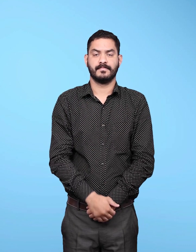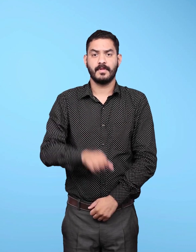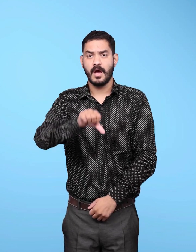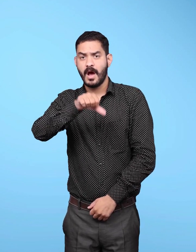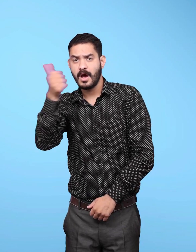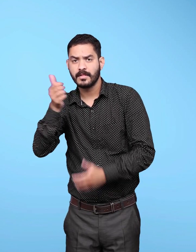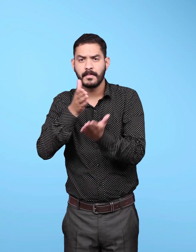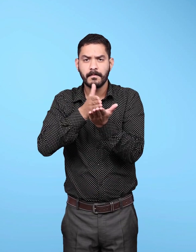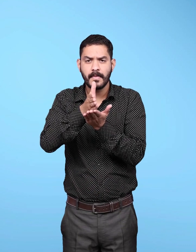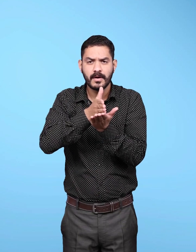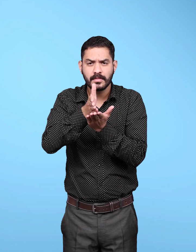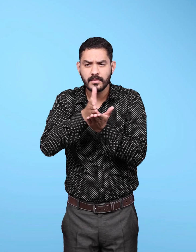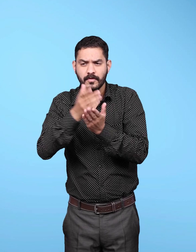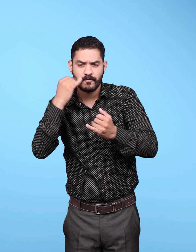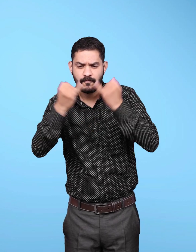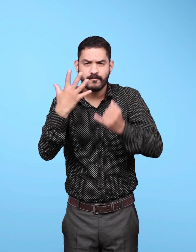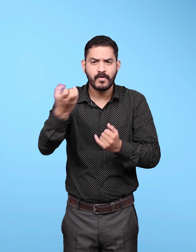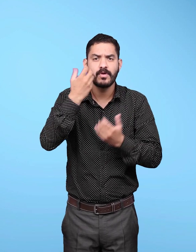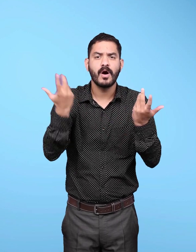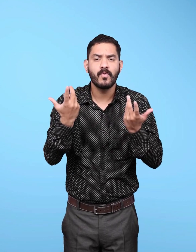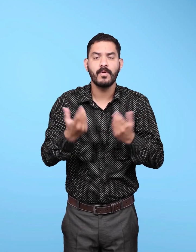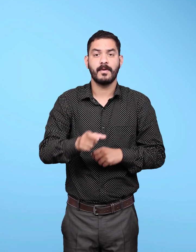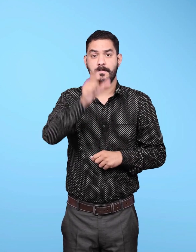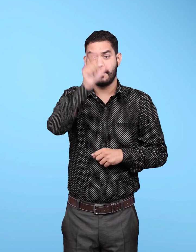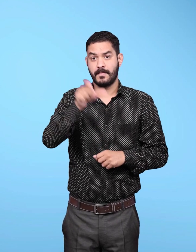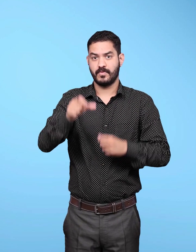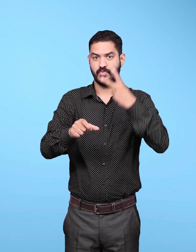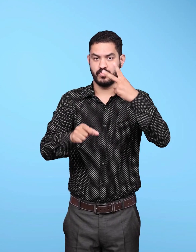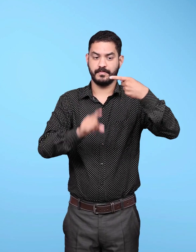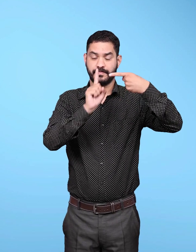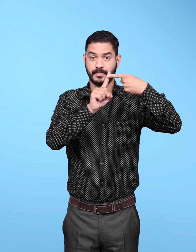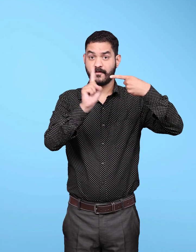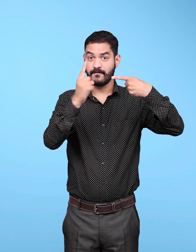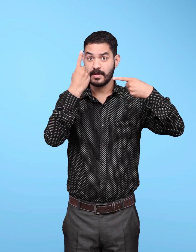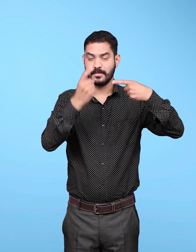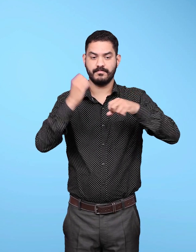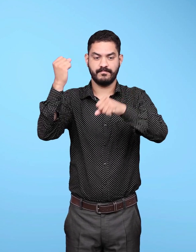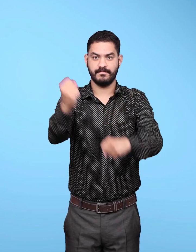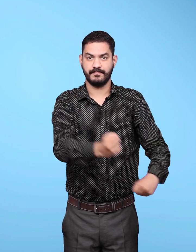Another way of finding out about early cities is from the accounts of sailors and travelers